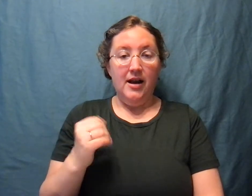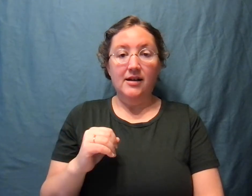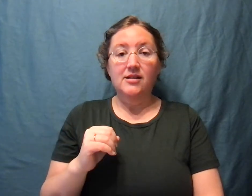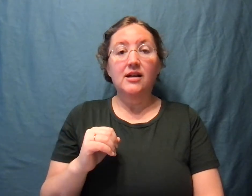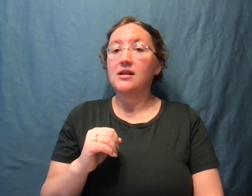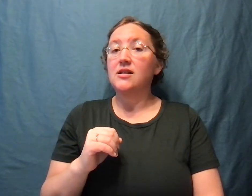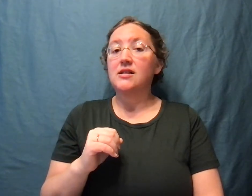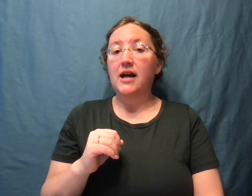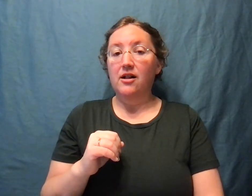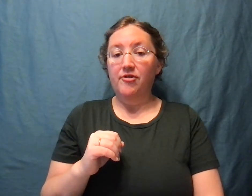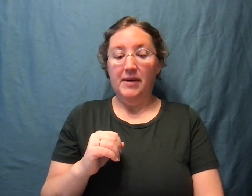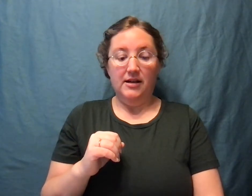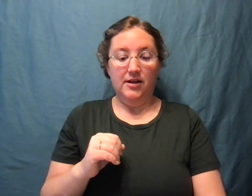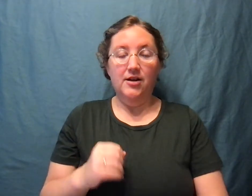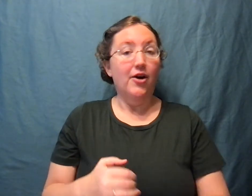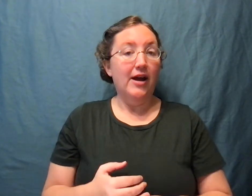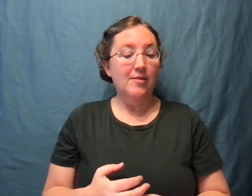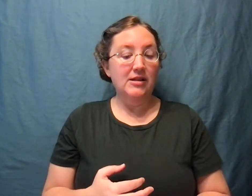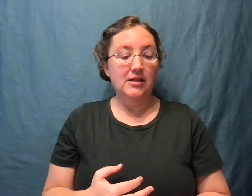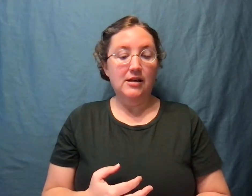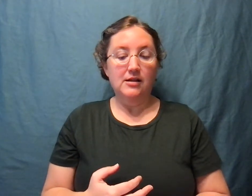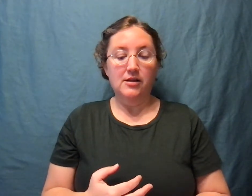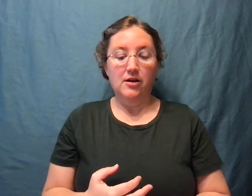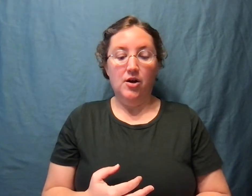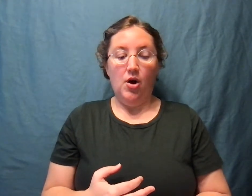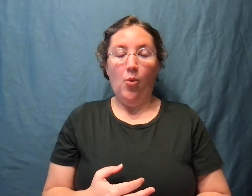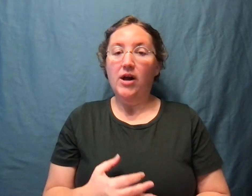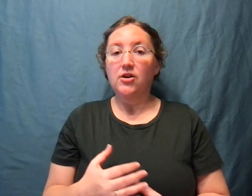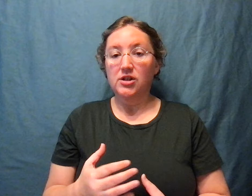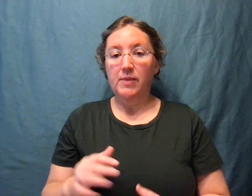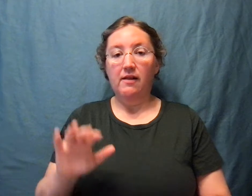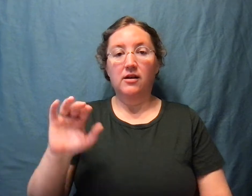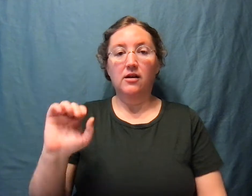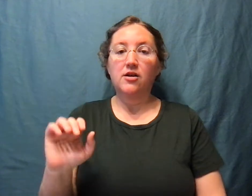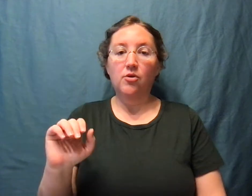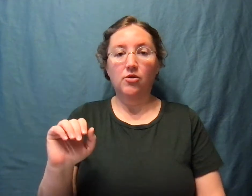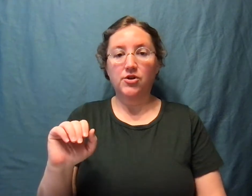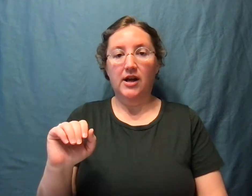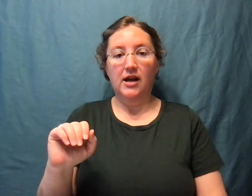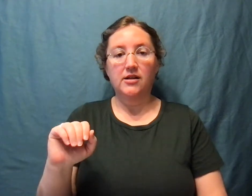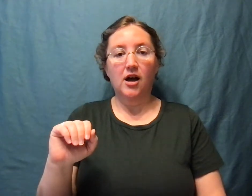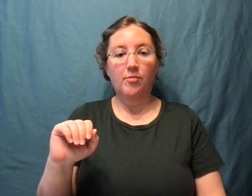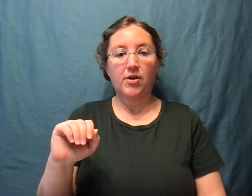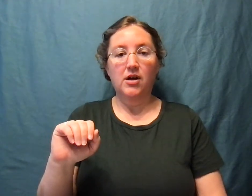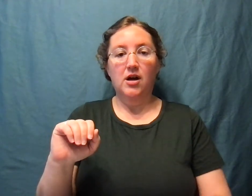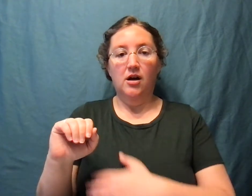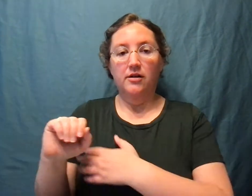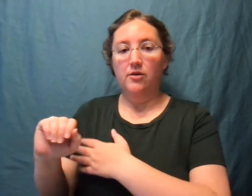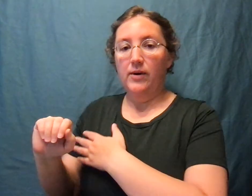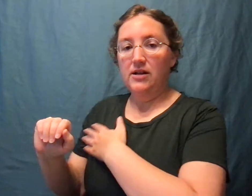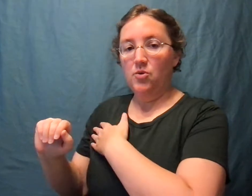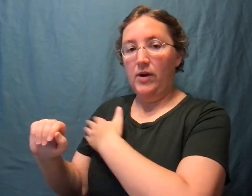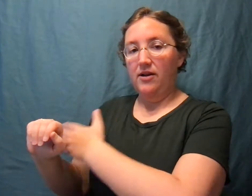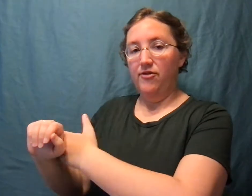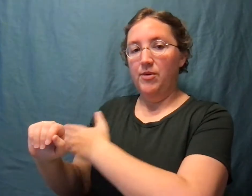Next is the alphabet, our ABCs. When you're spelling, you hold your hand up a little ways away from your